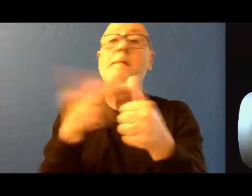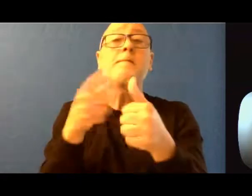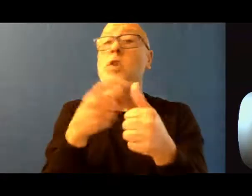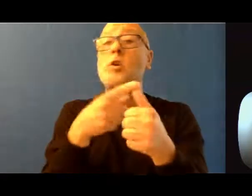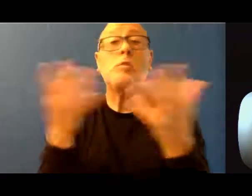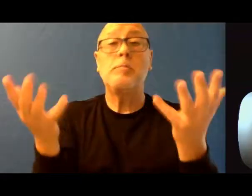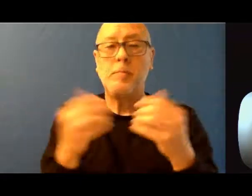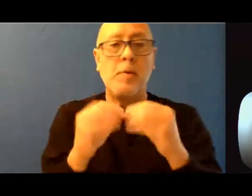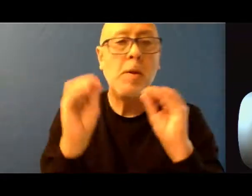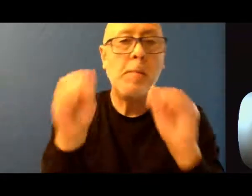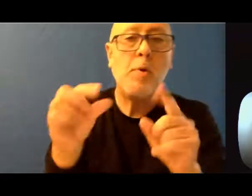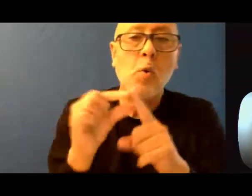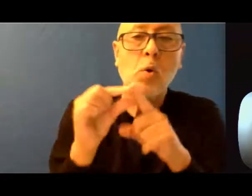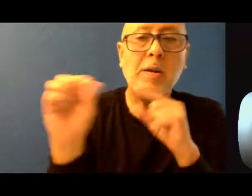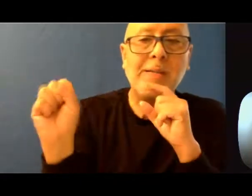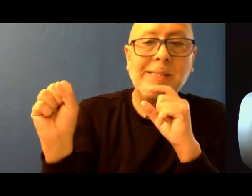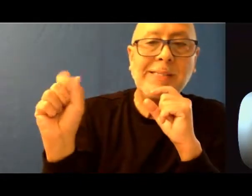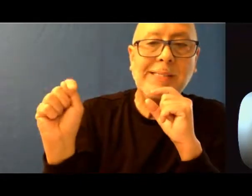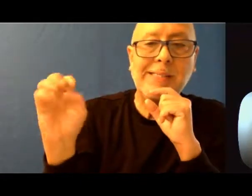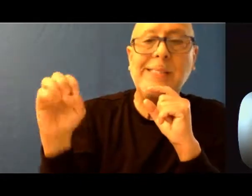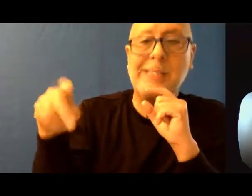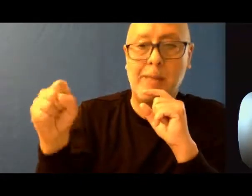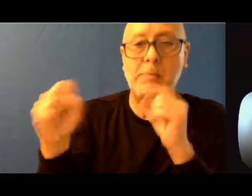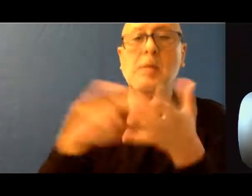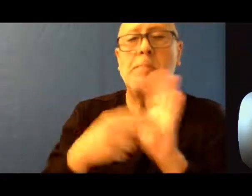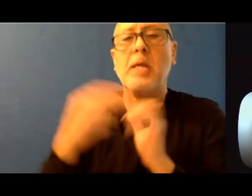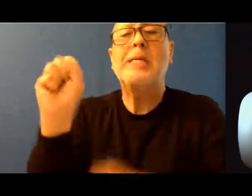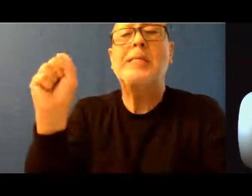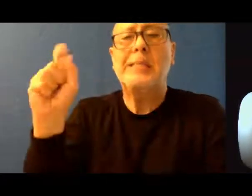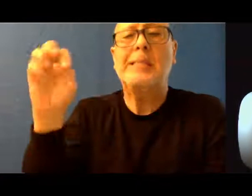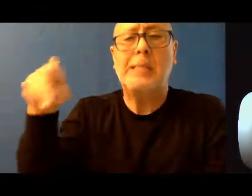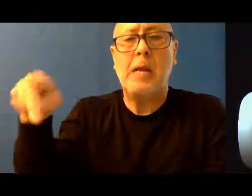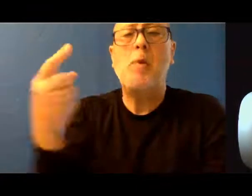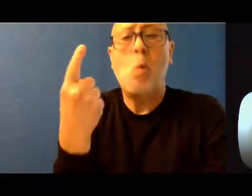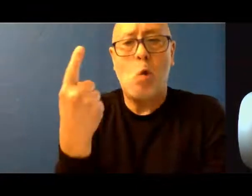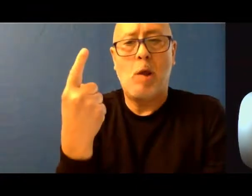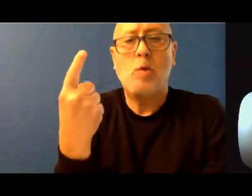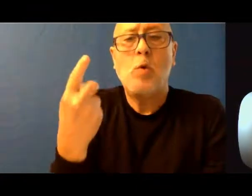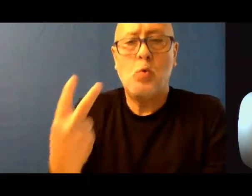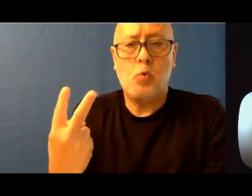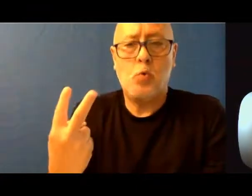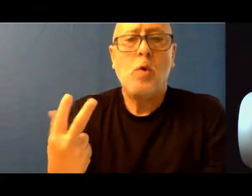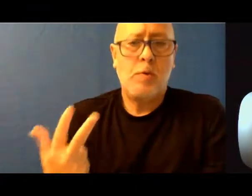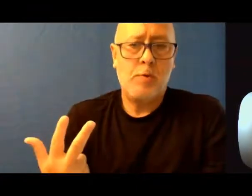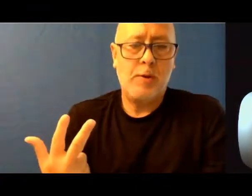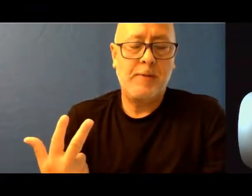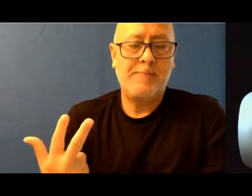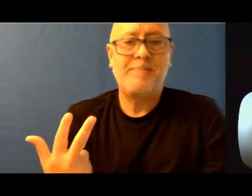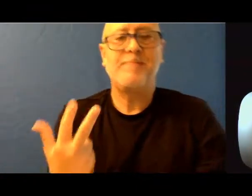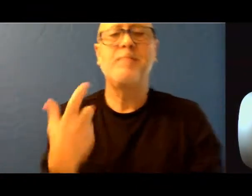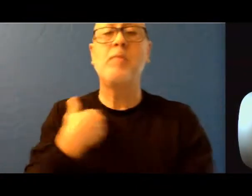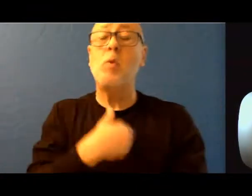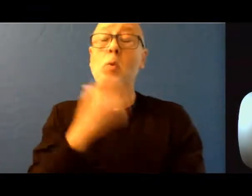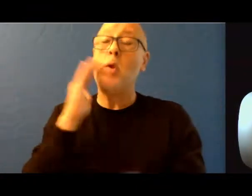probably put the word step. So we know that it's step 1, 2, 3. So we're going to determine